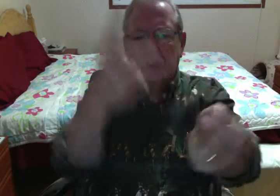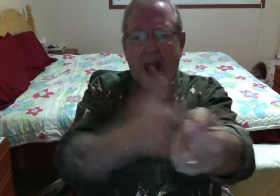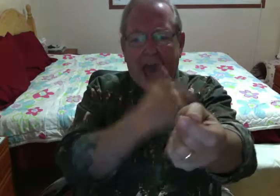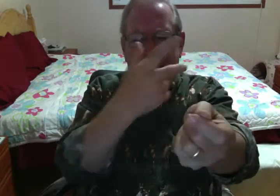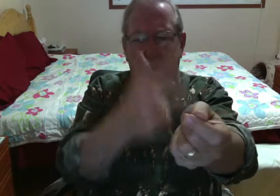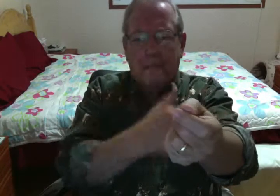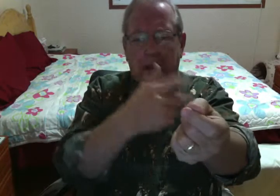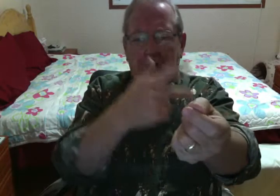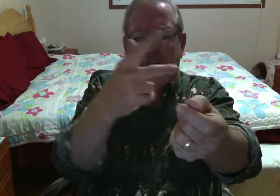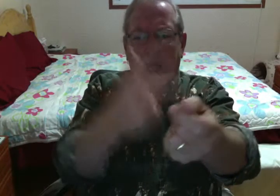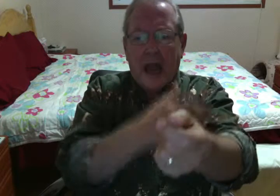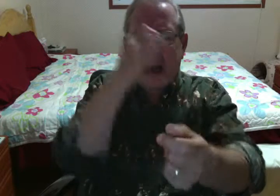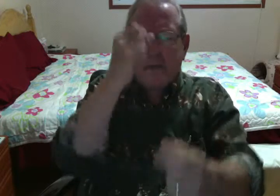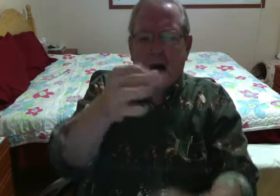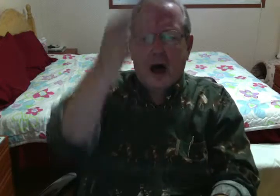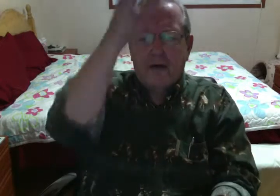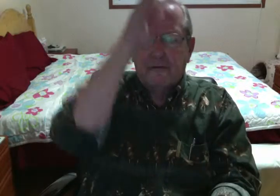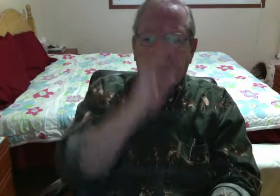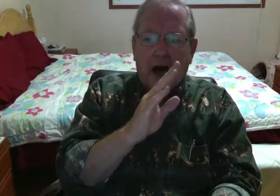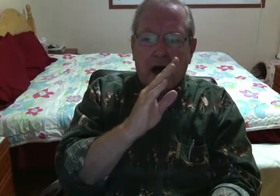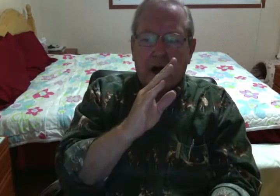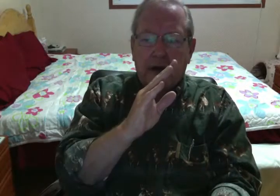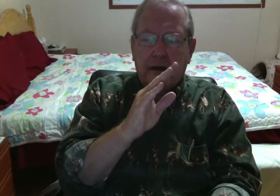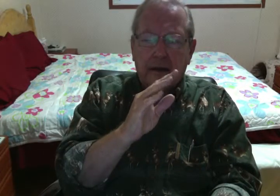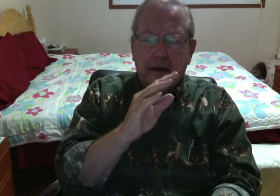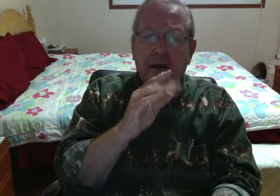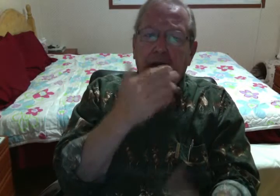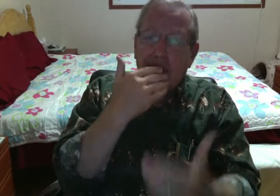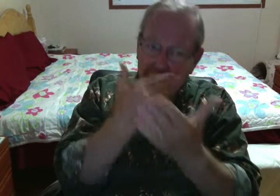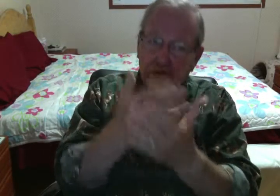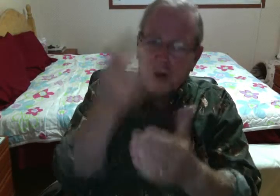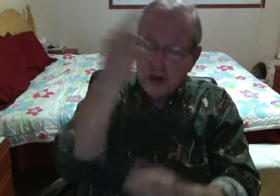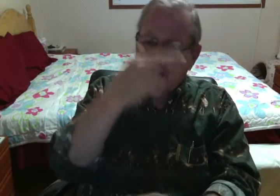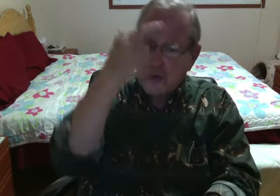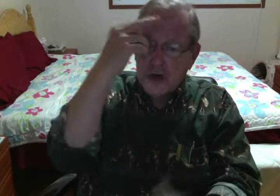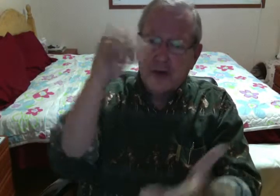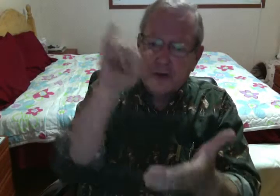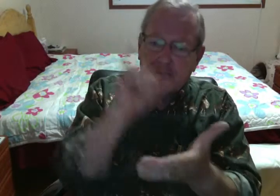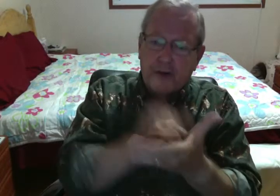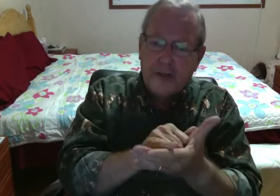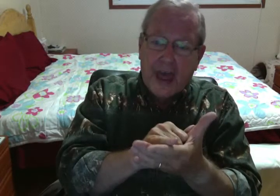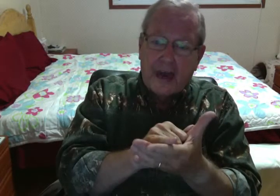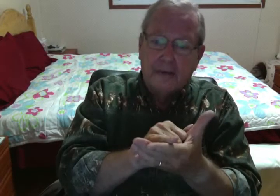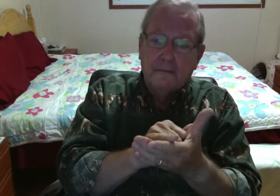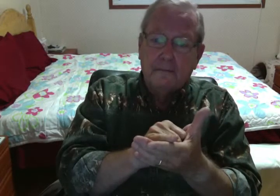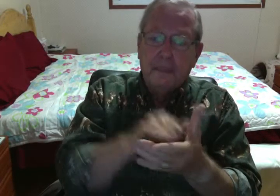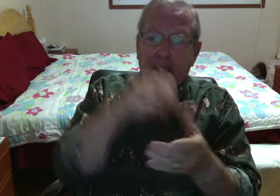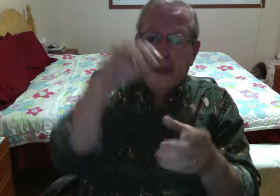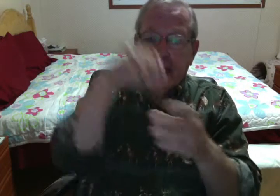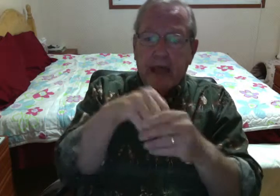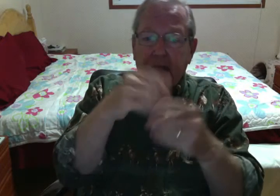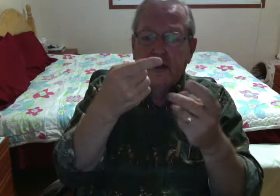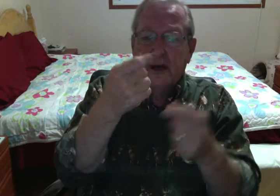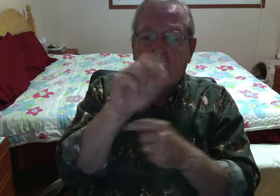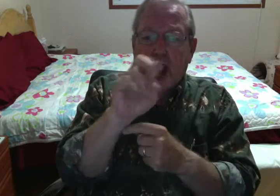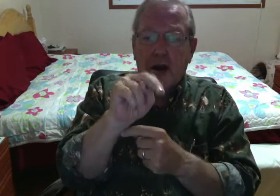Lamb, Lamb of God? There's a good reason for that. In the Garden